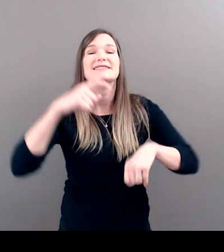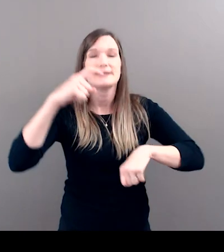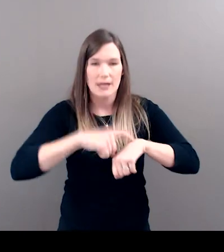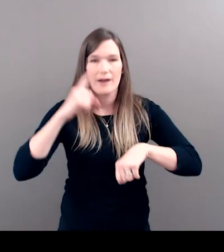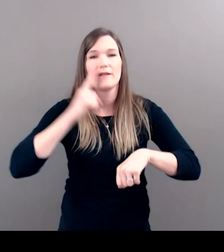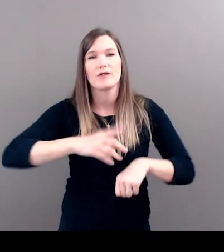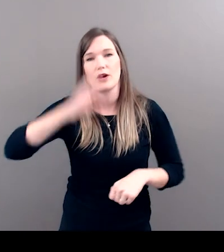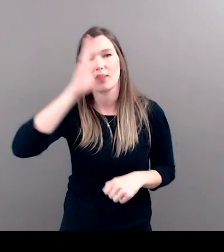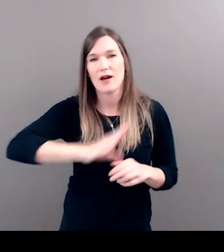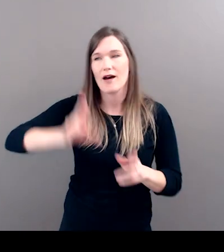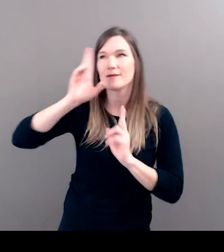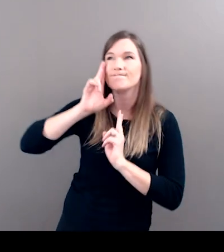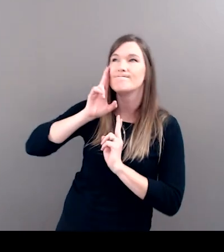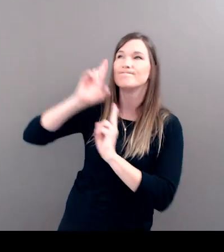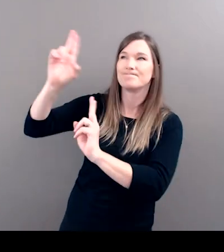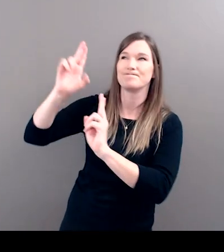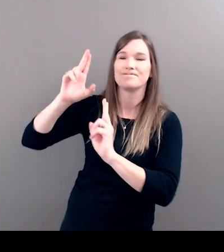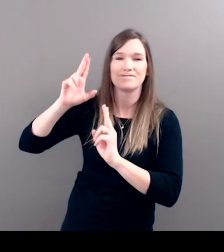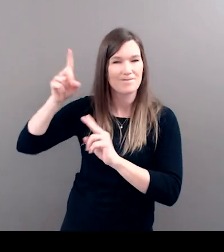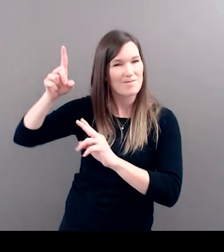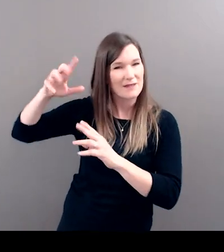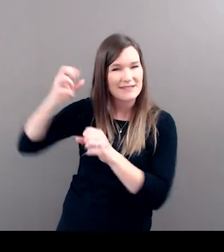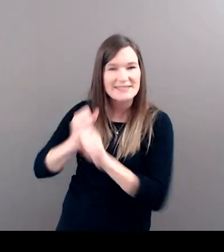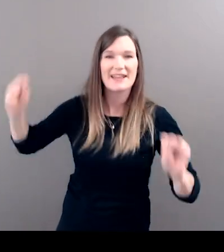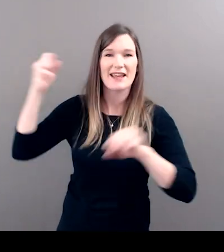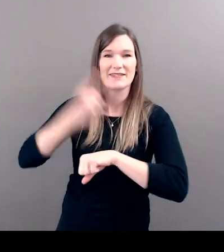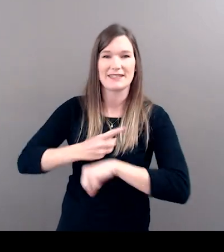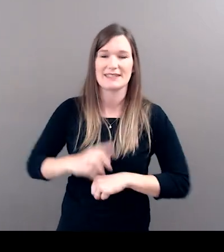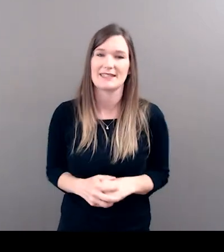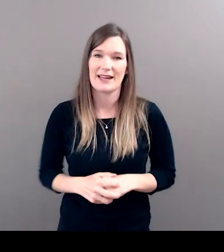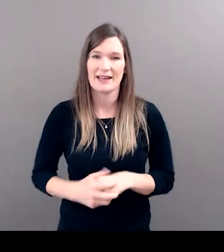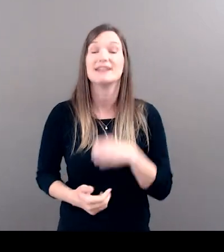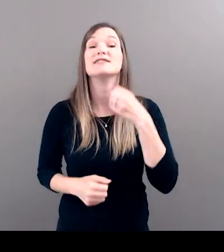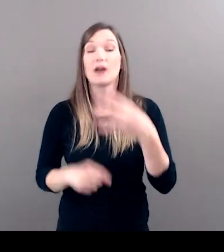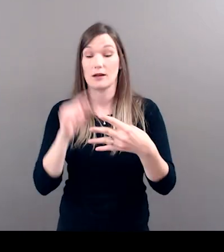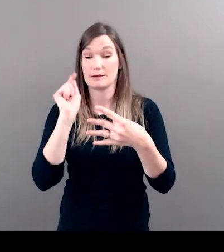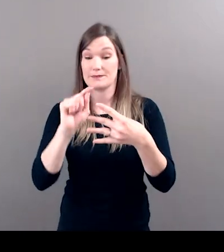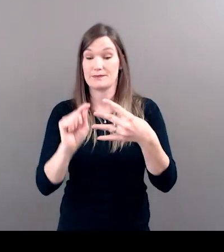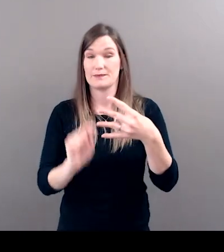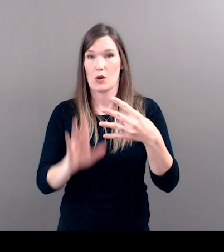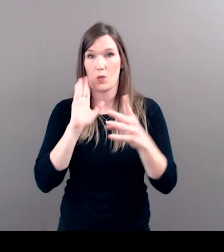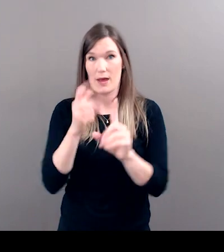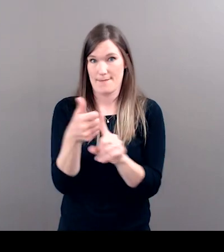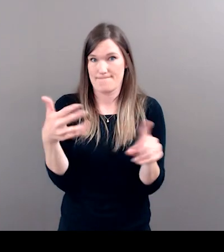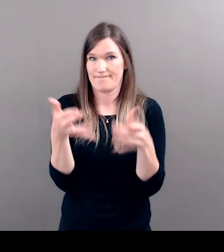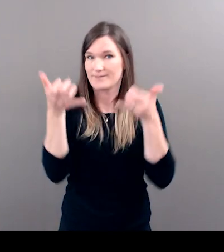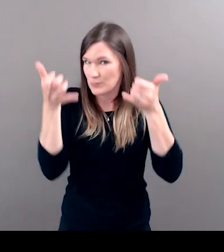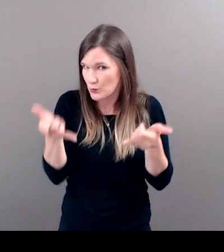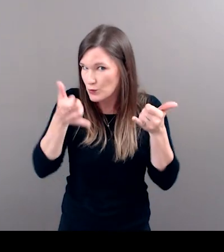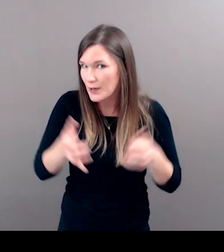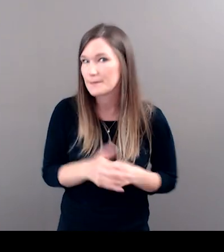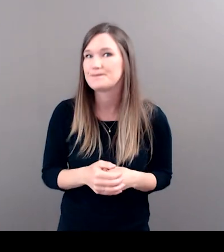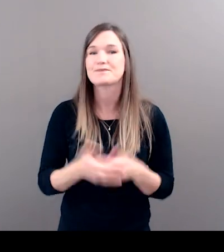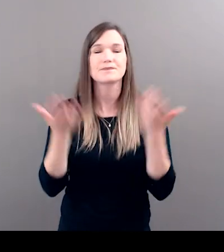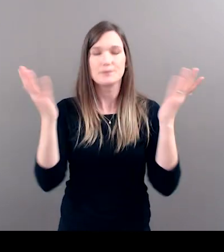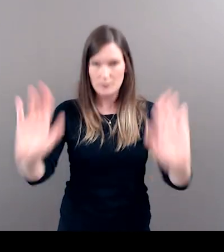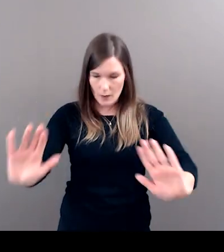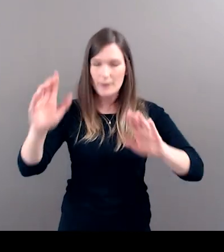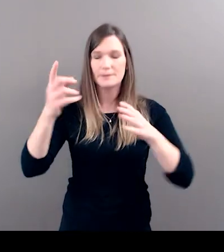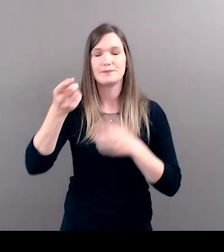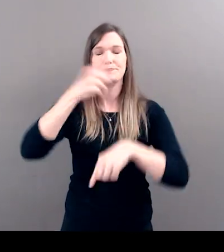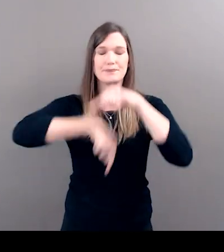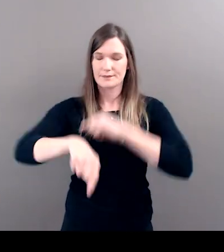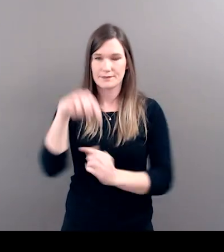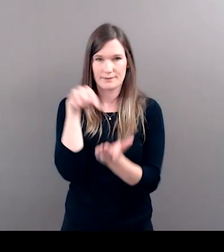certain things. I'm going to give you four. There's a whole bunch of them. I'll give you four. Now, I just gave them to you, but we're going to talk about them. So here's the plot. Here's the story. There's two